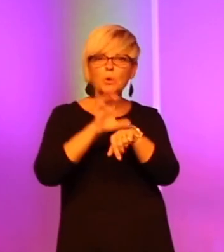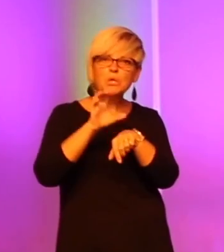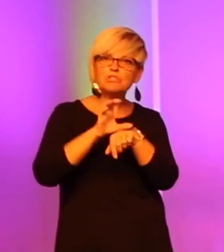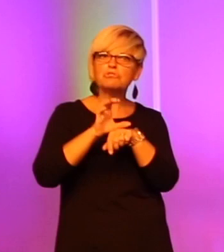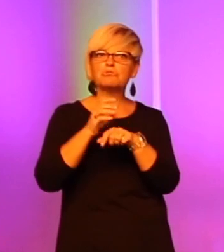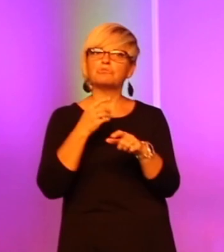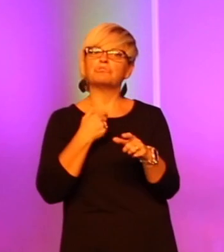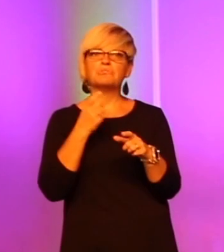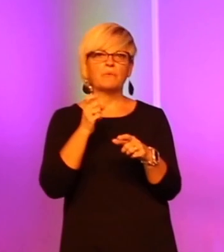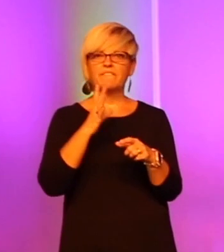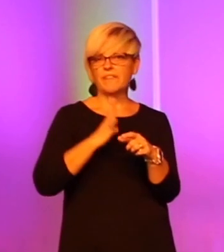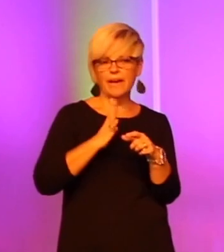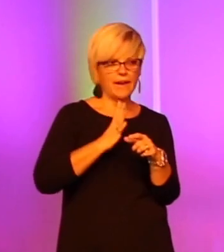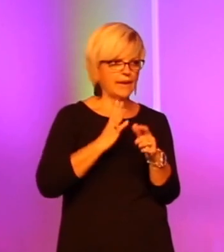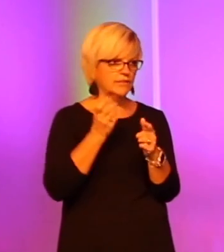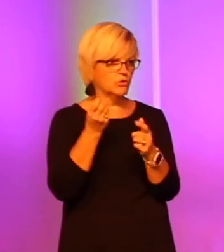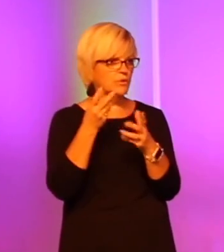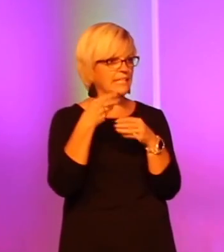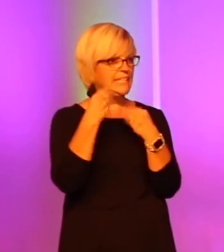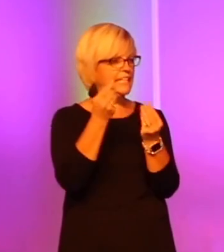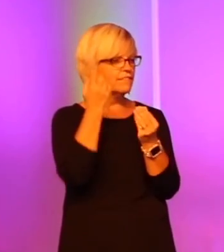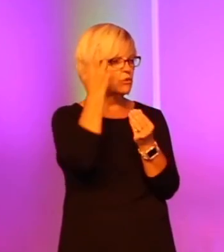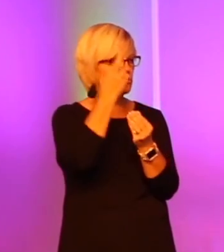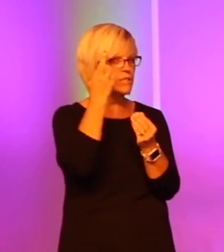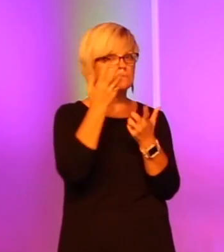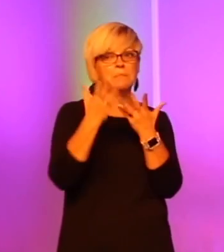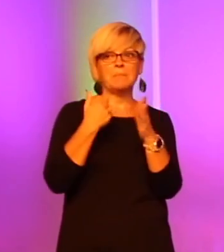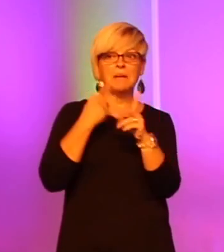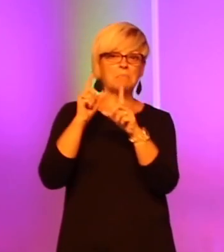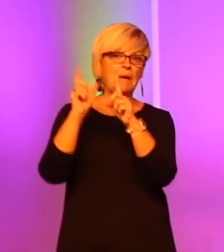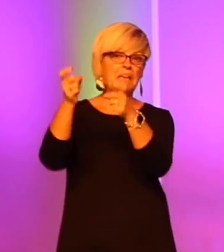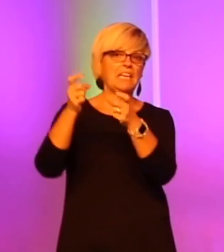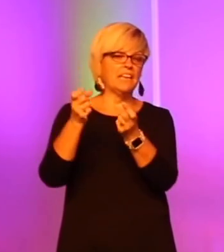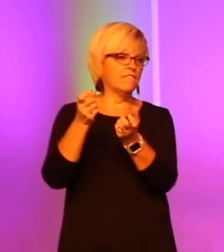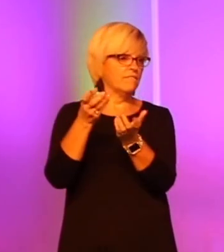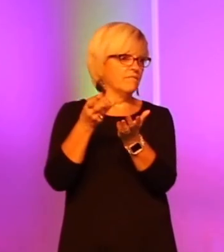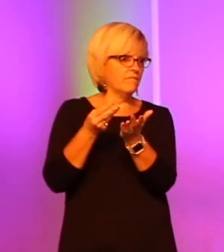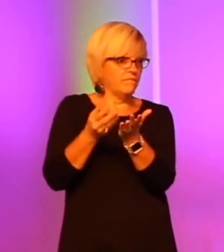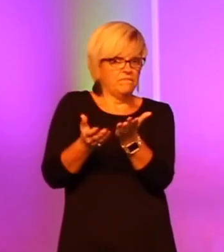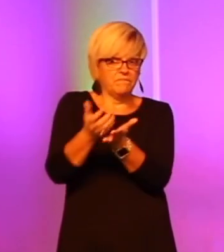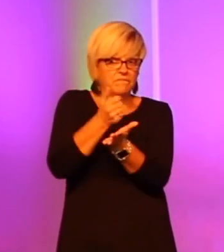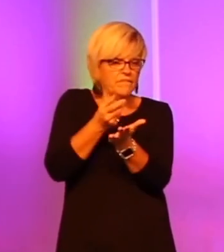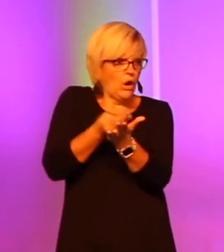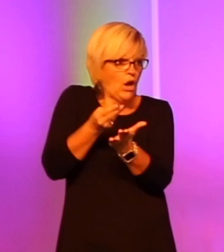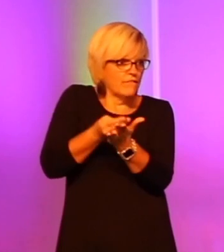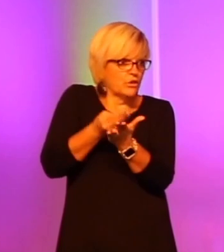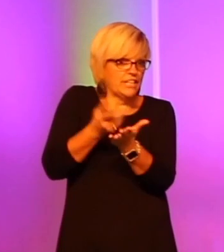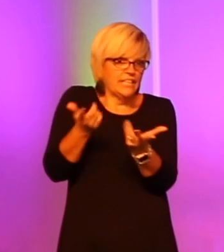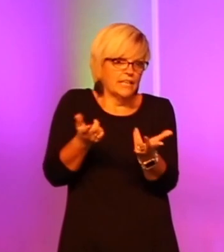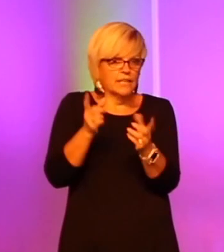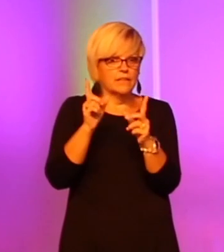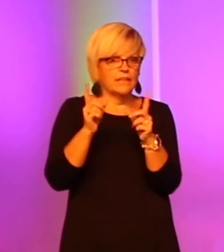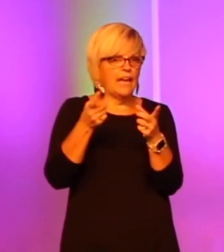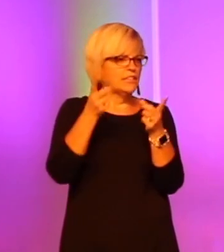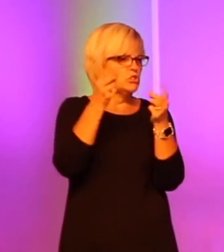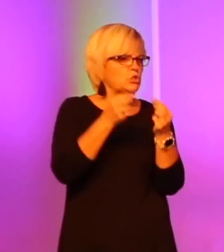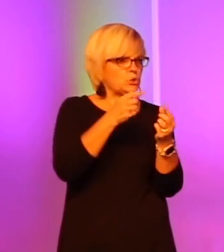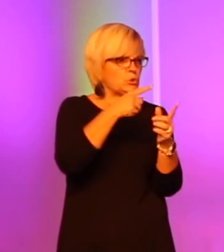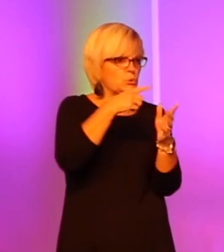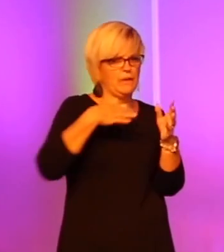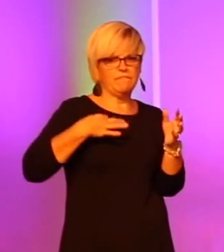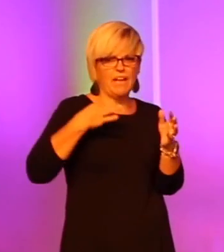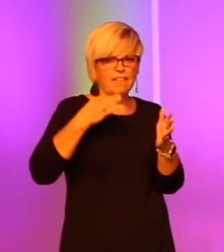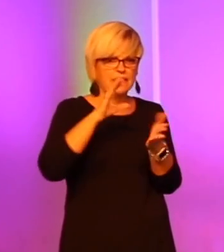temptation in that way. Or I give in the offering, or I even volunteer at church, and so I've got enough good that when the scales balance out,